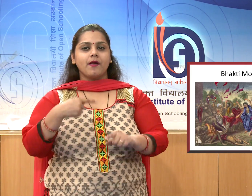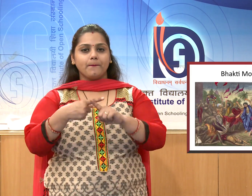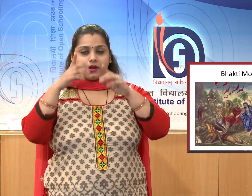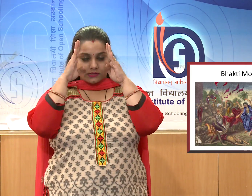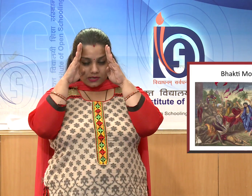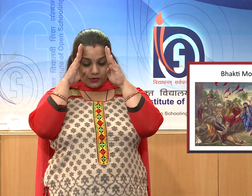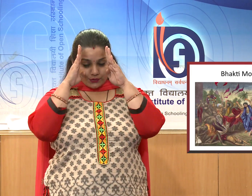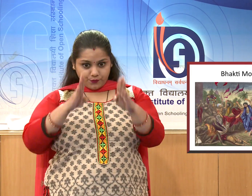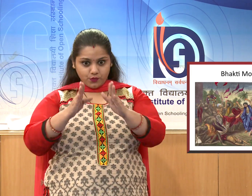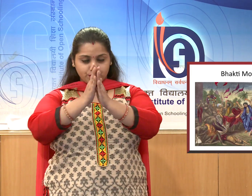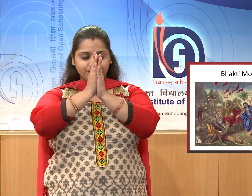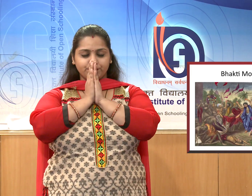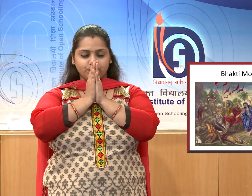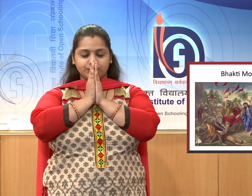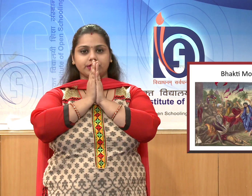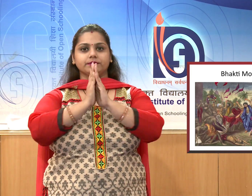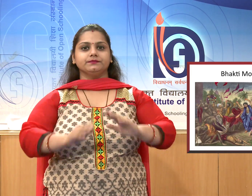and devotion